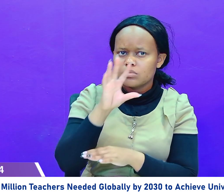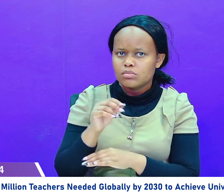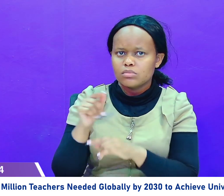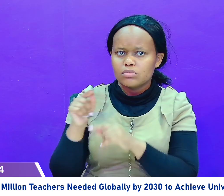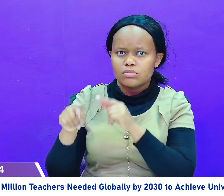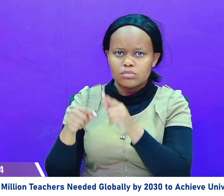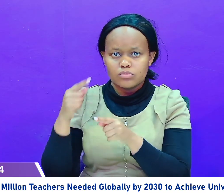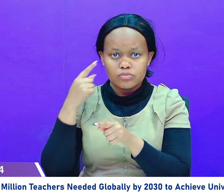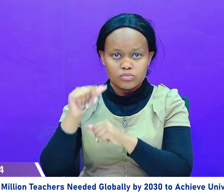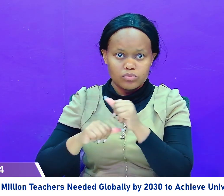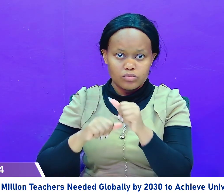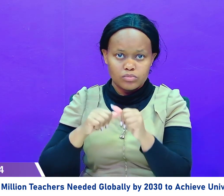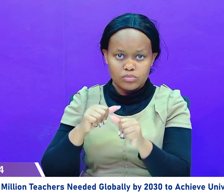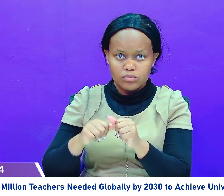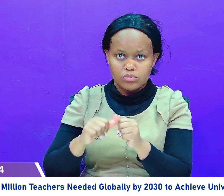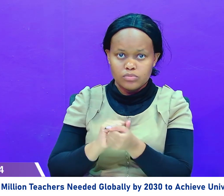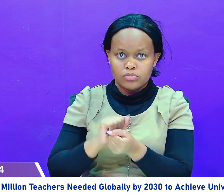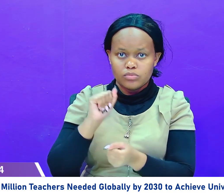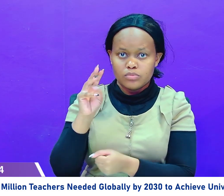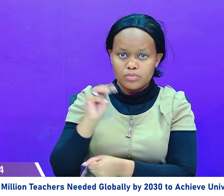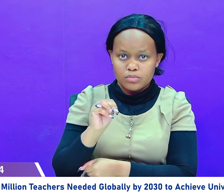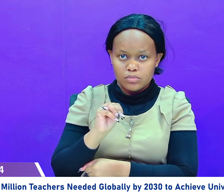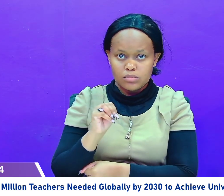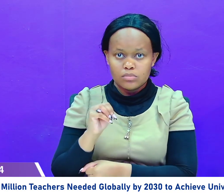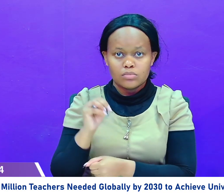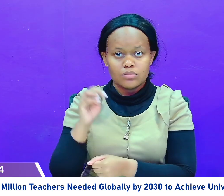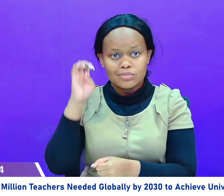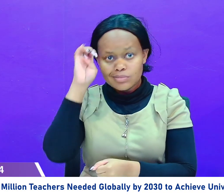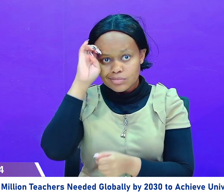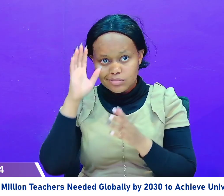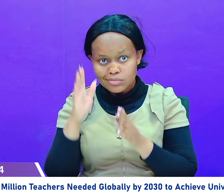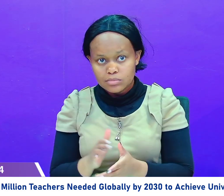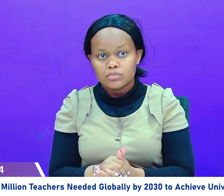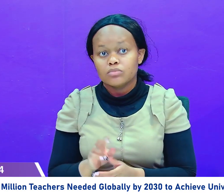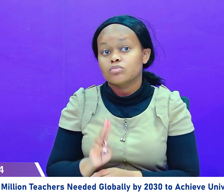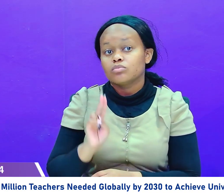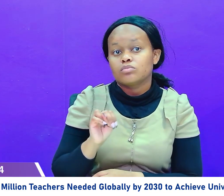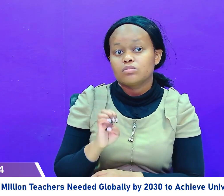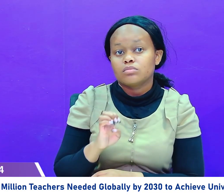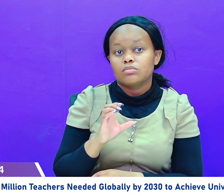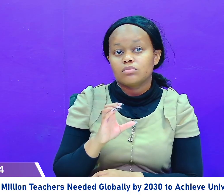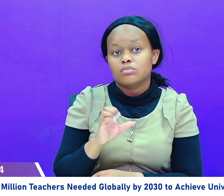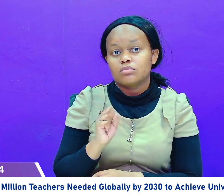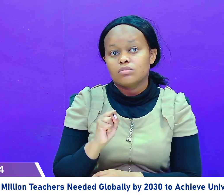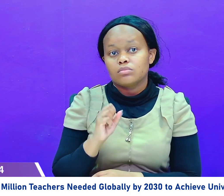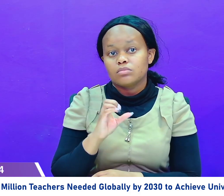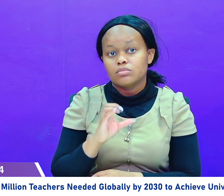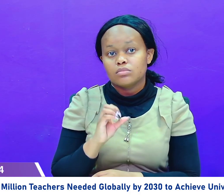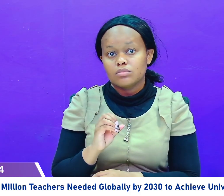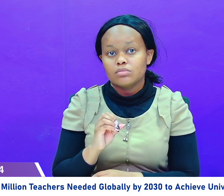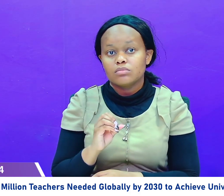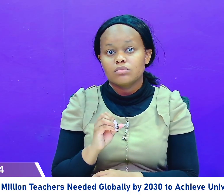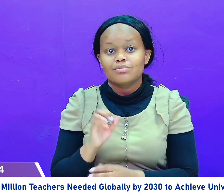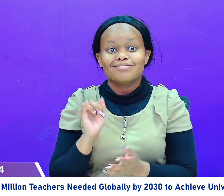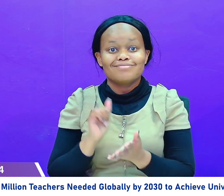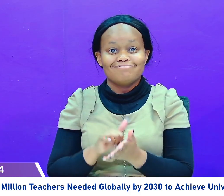shortages threaten progress toward global learning goals, with sub-Saharan Africa accounting for about